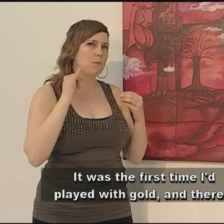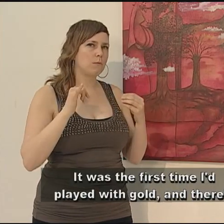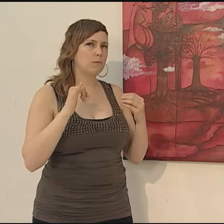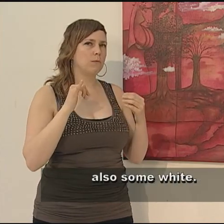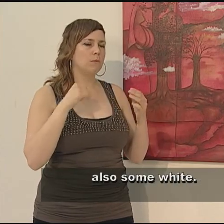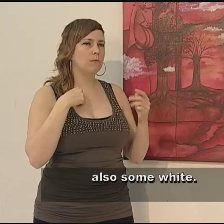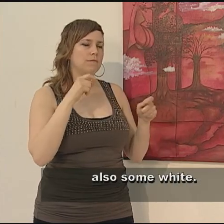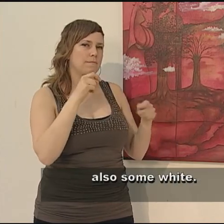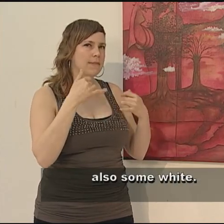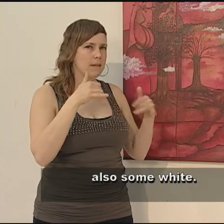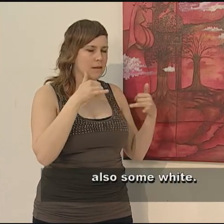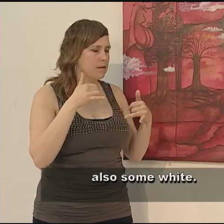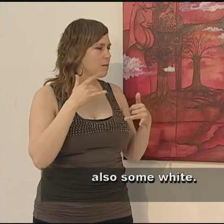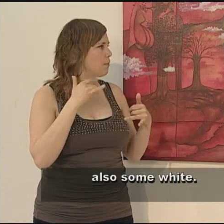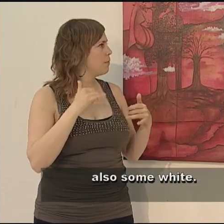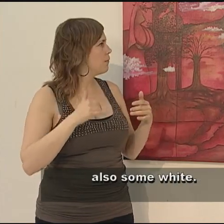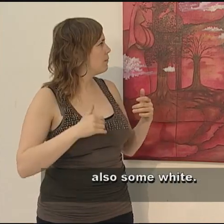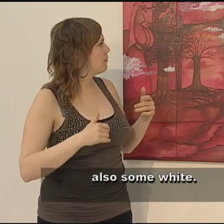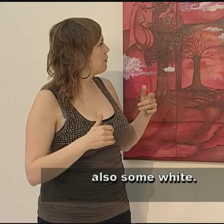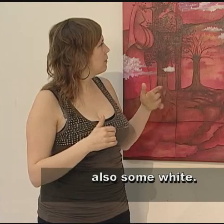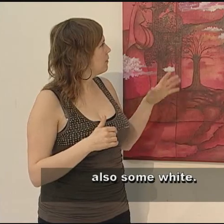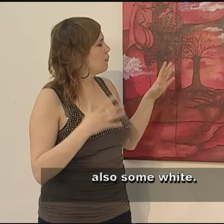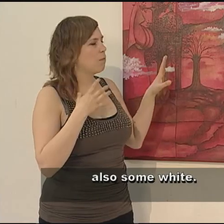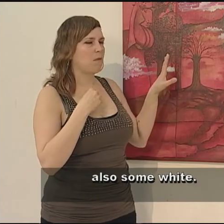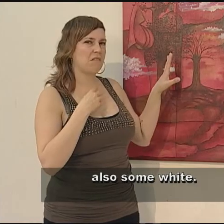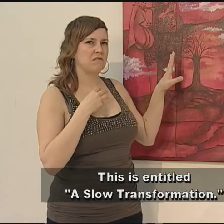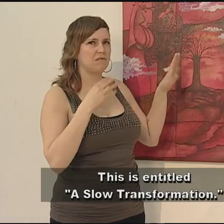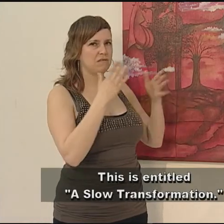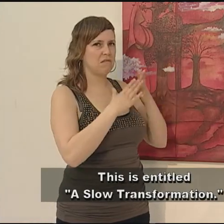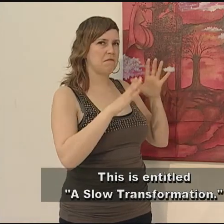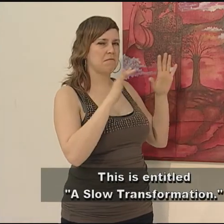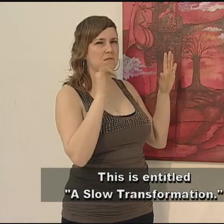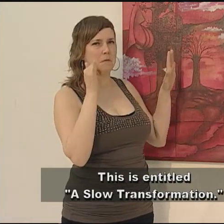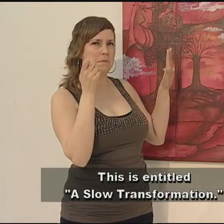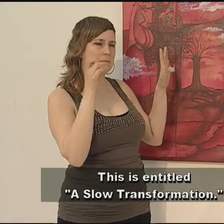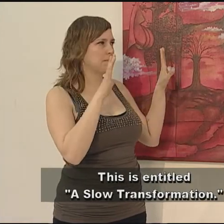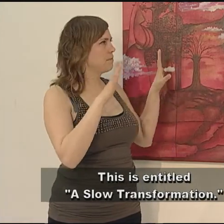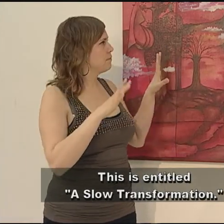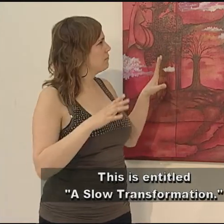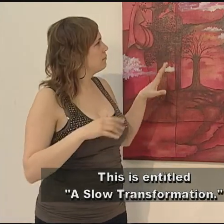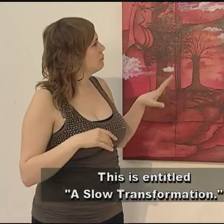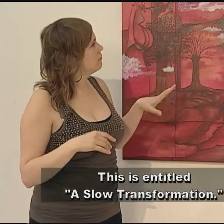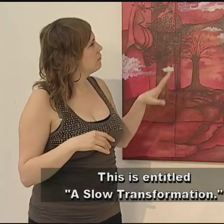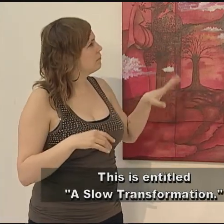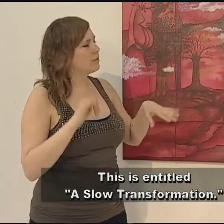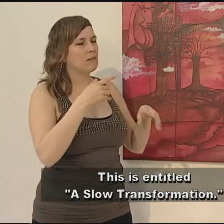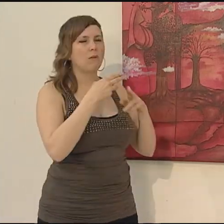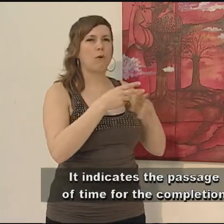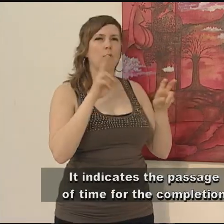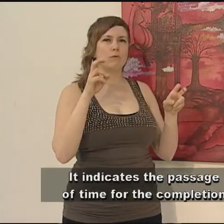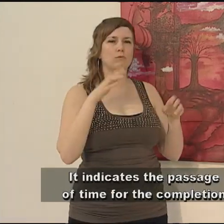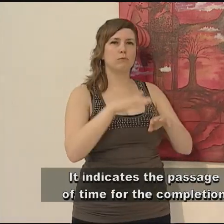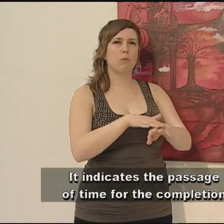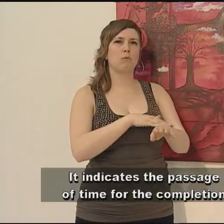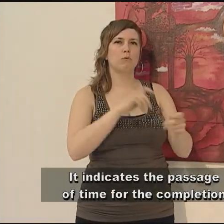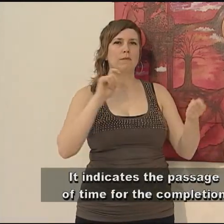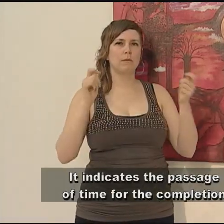was the first time I played with gold, and there's also some white. This is entitled a slow transformation. It